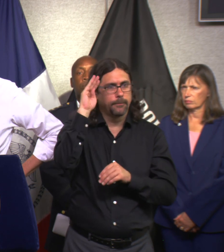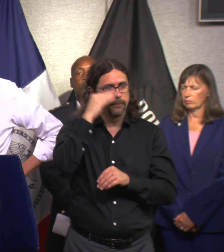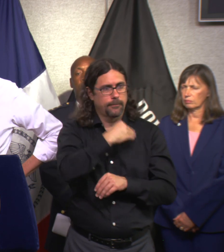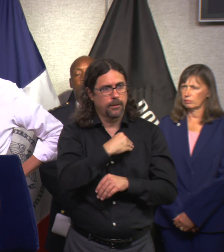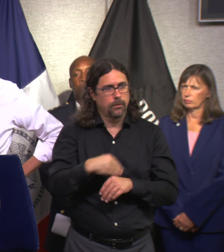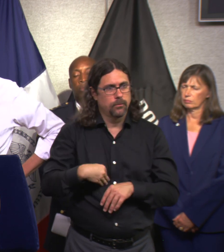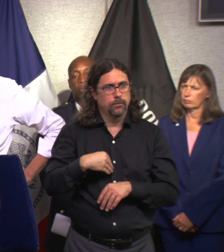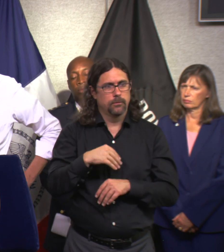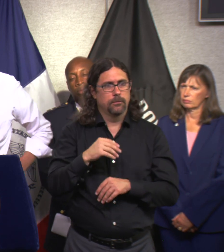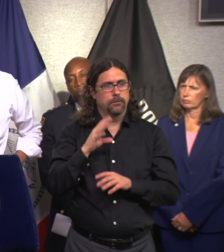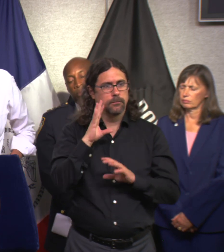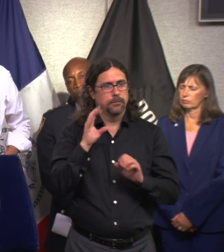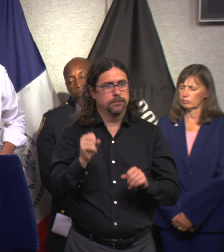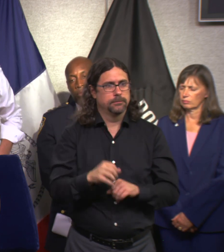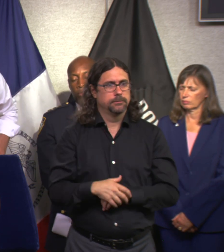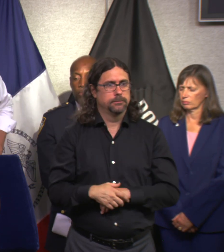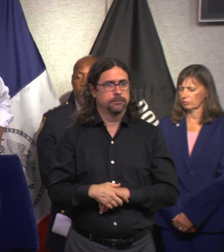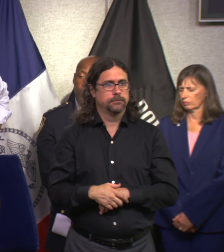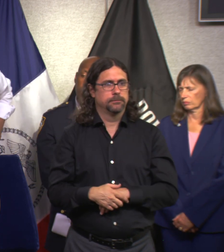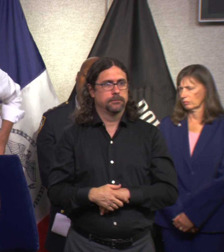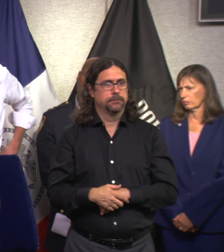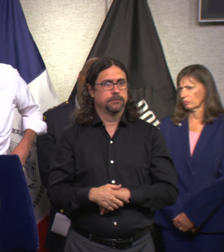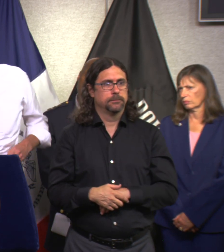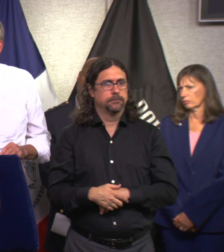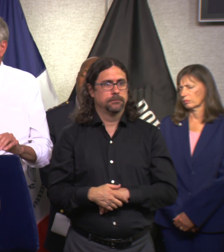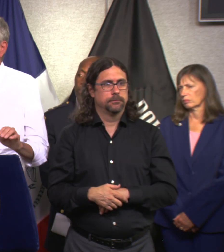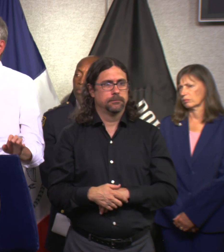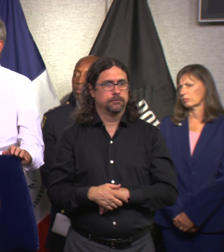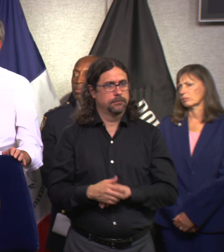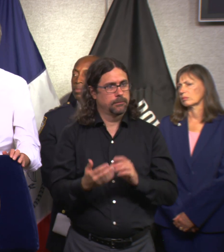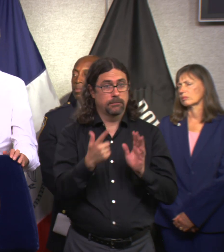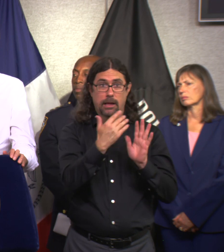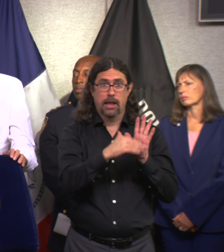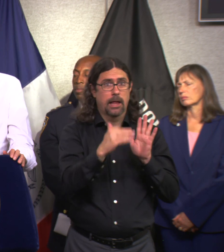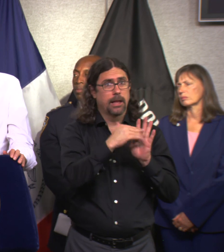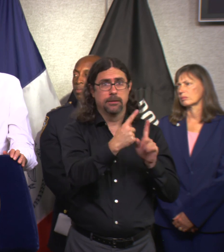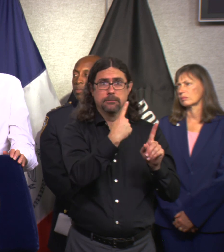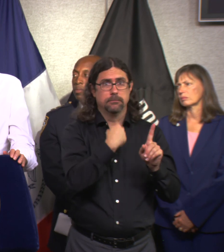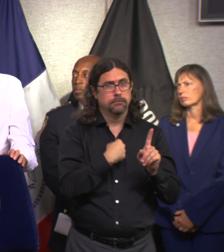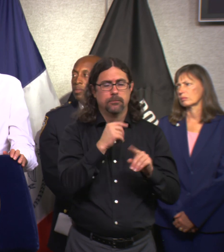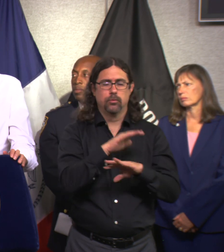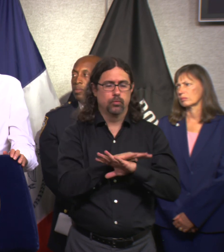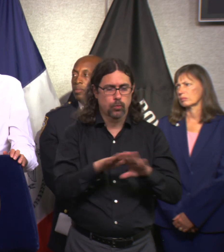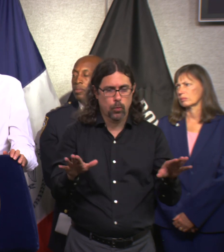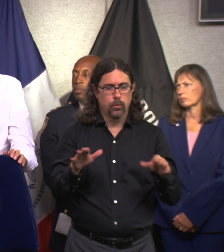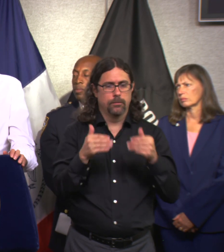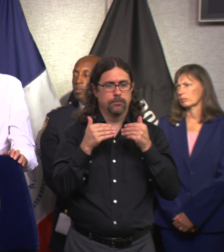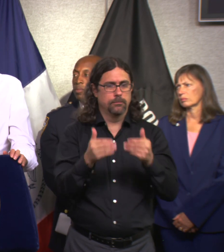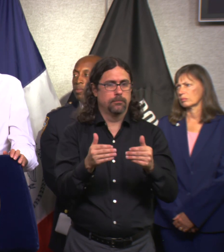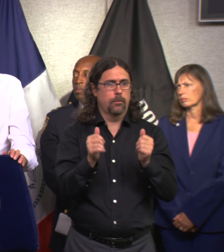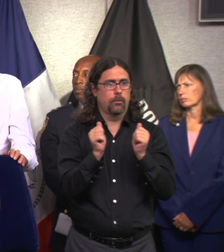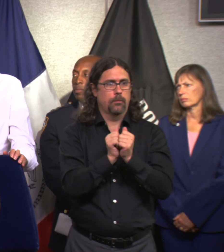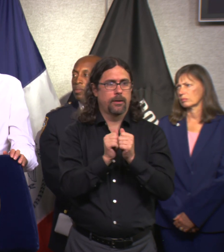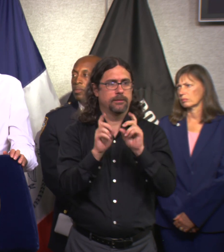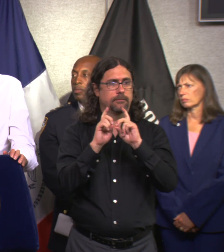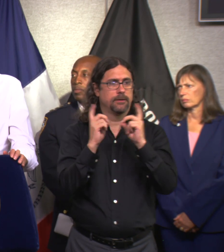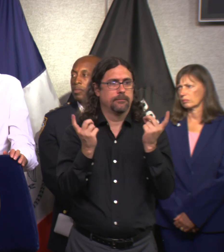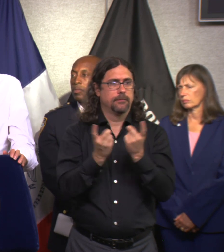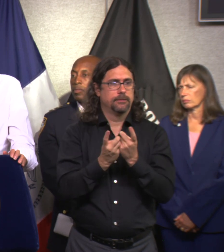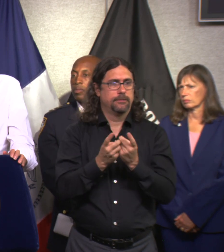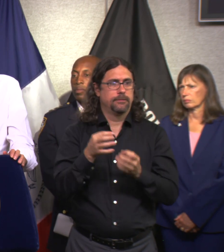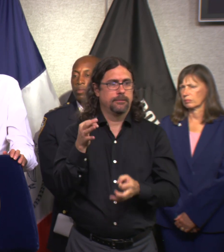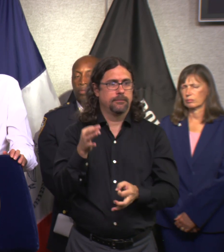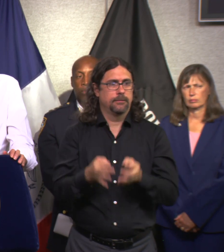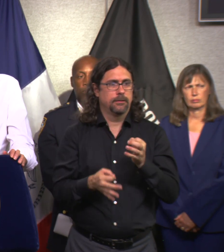trial. Finally, there was a conversation between our lawyers and the Justice Department where they said, now we are going to remove that restriction. And that's